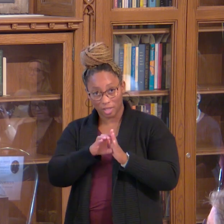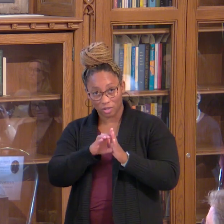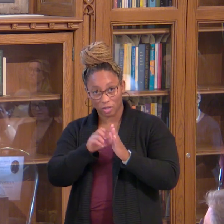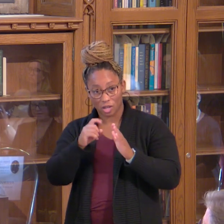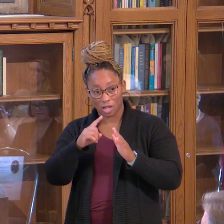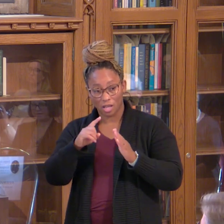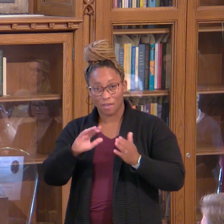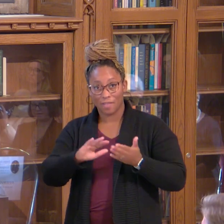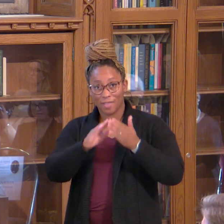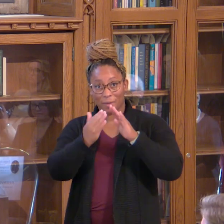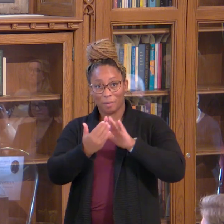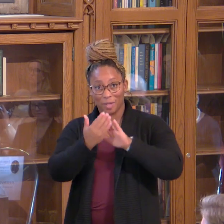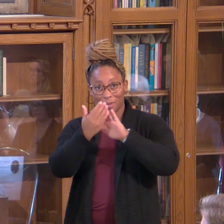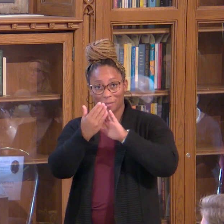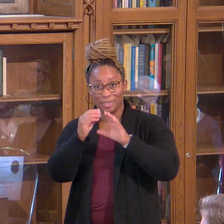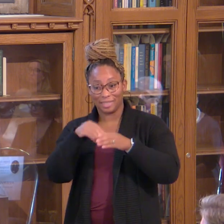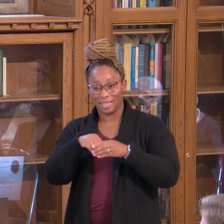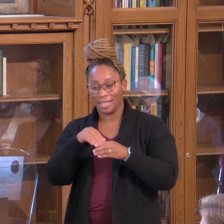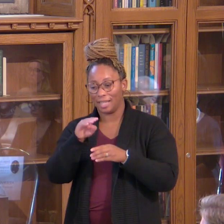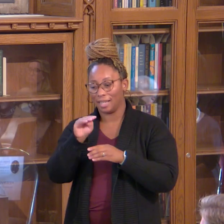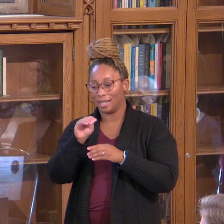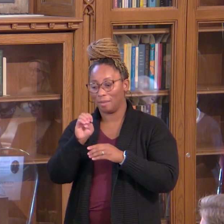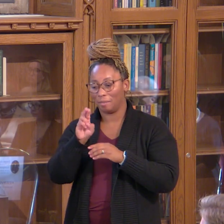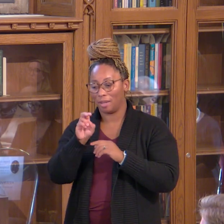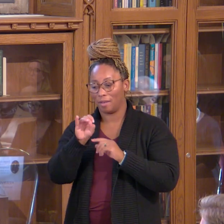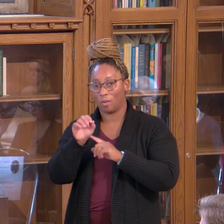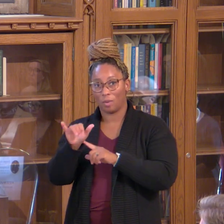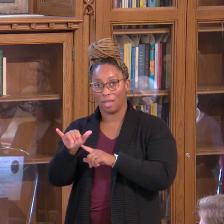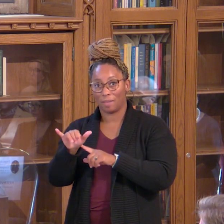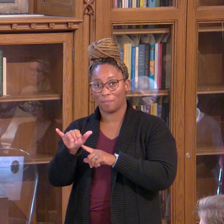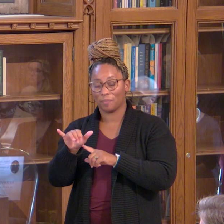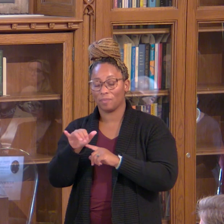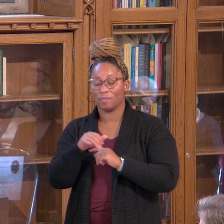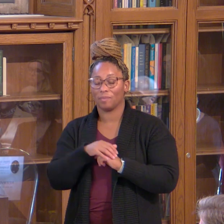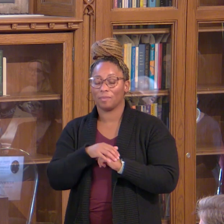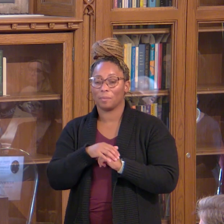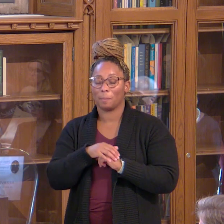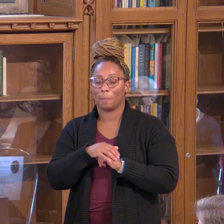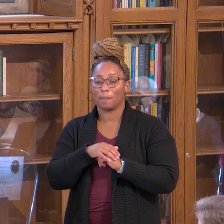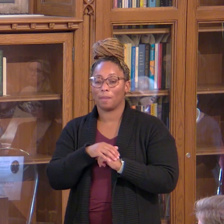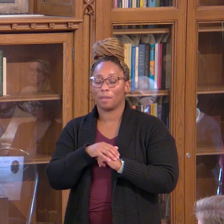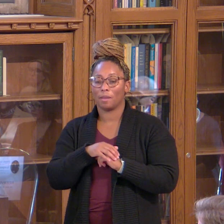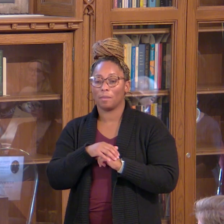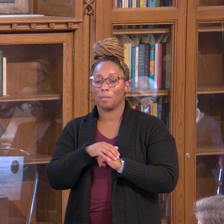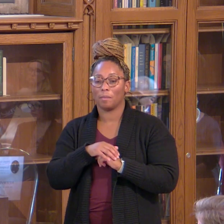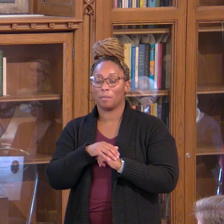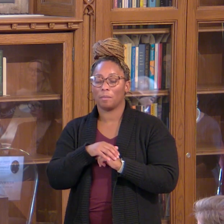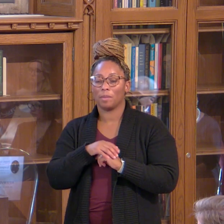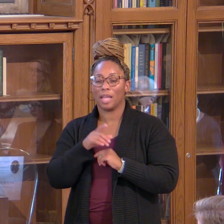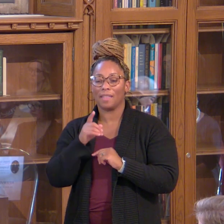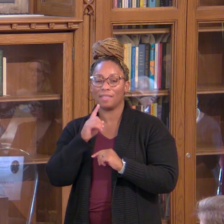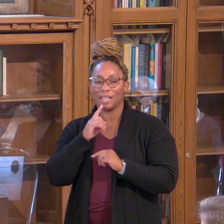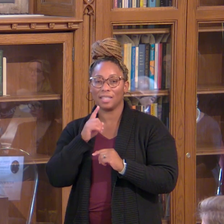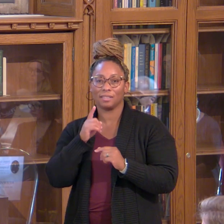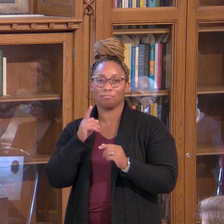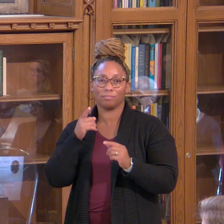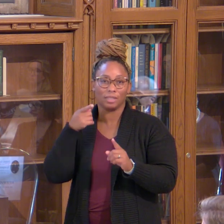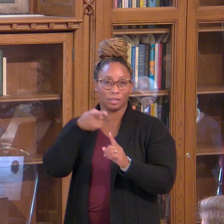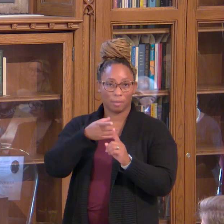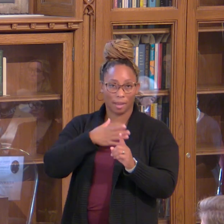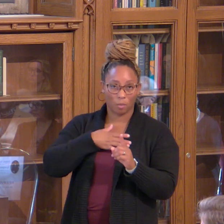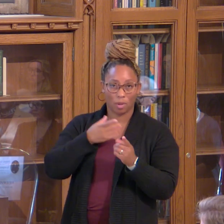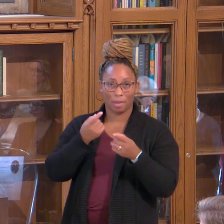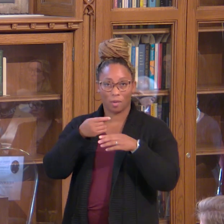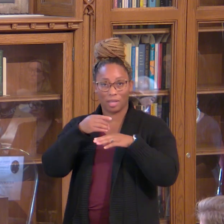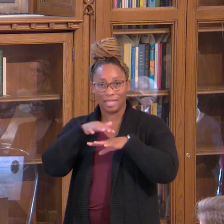pyramids of marow way now he States this and this gets me to my interdisciplinary discussion